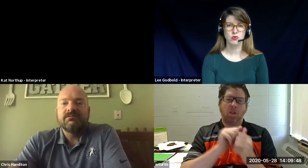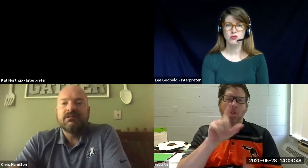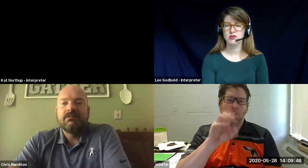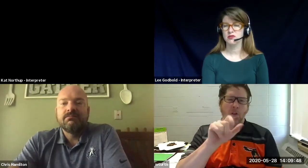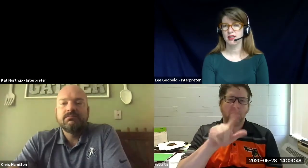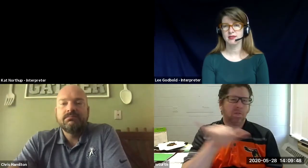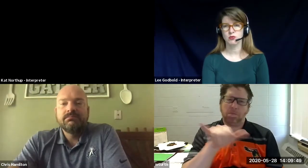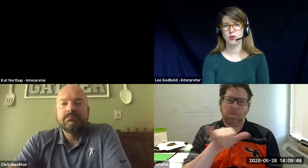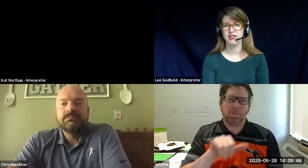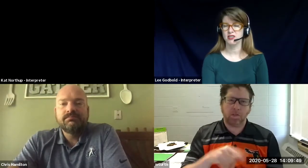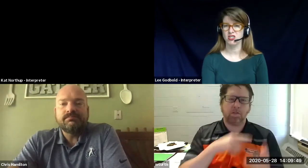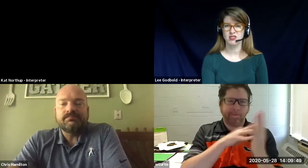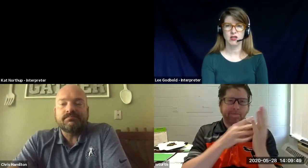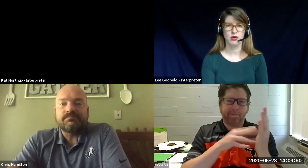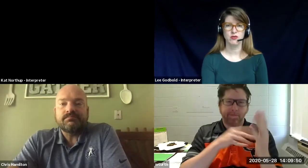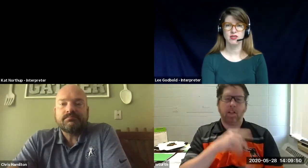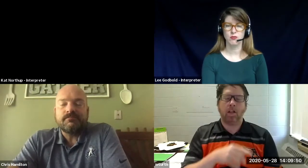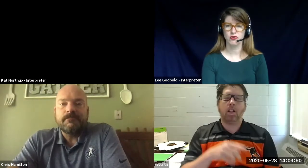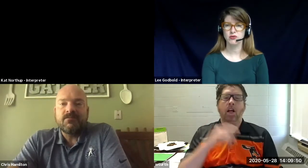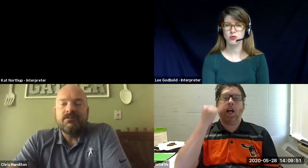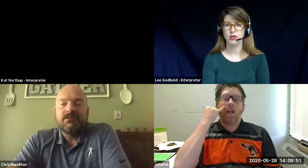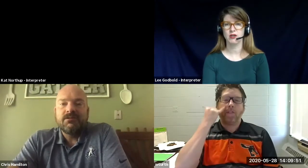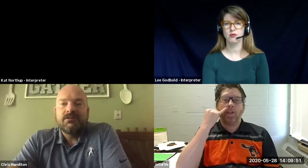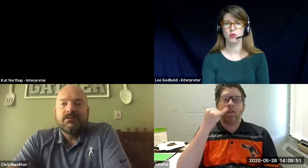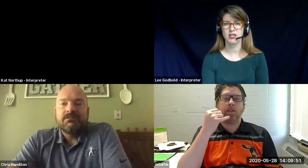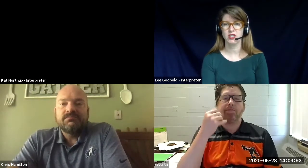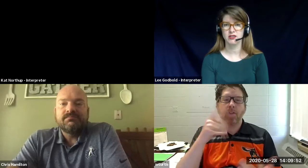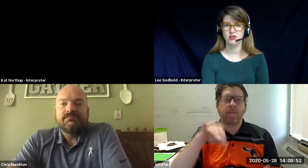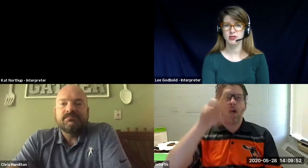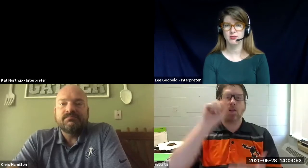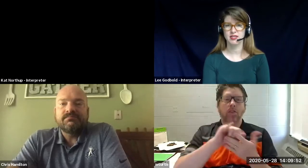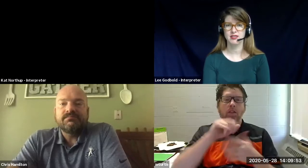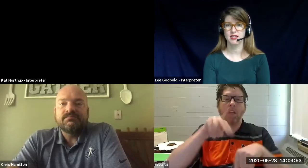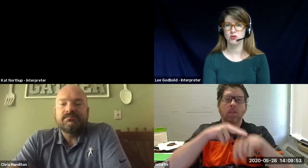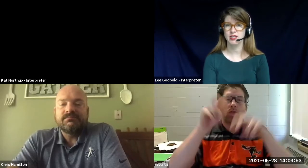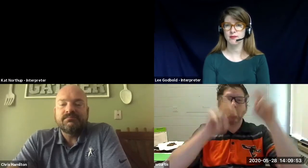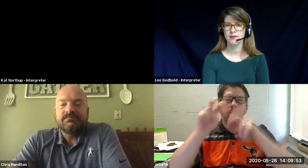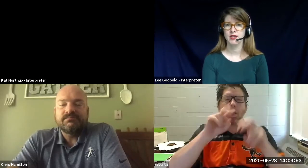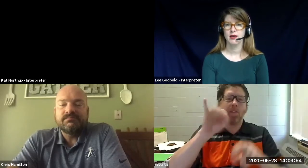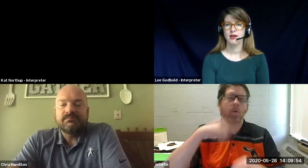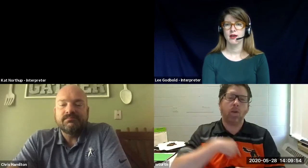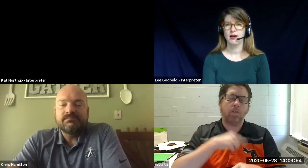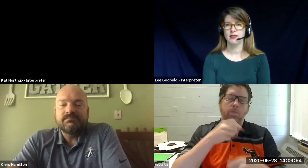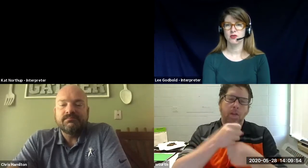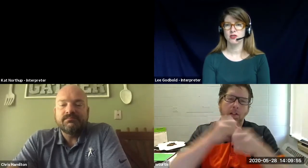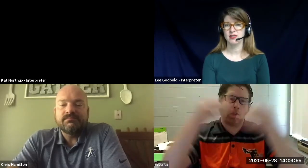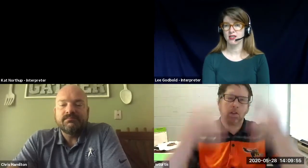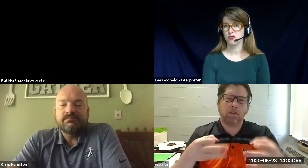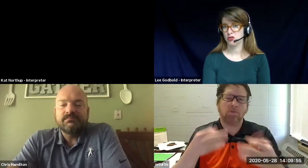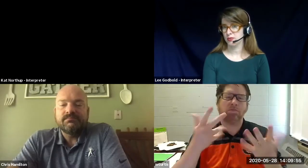schools, similar to what he suggested, I would go the same route. So we are working on doing some of that scheduling. As far as the national